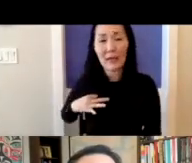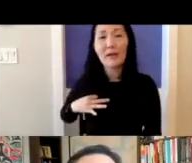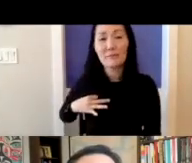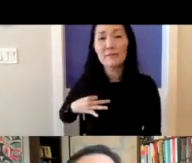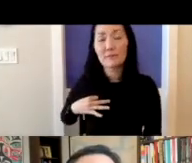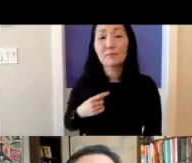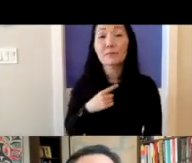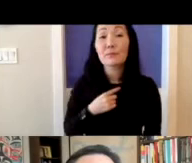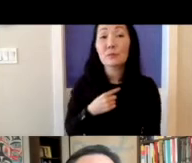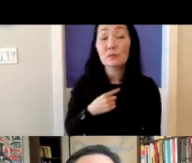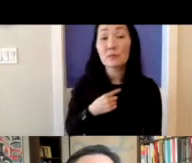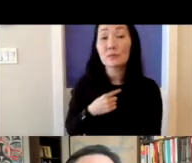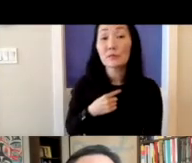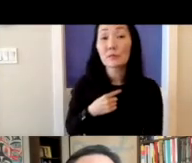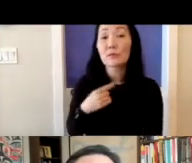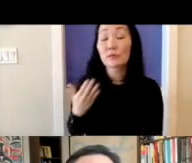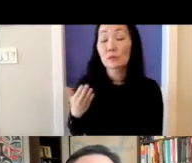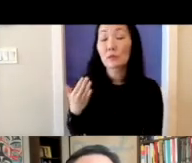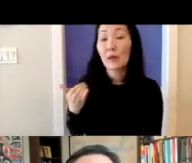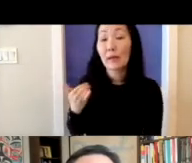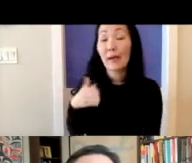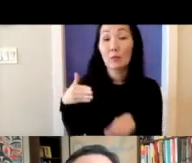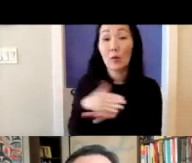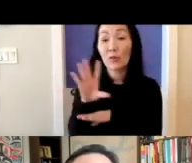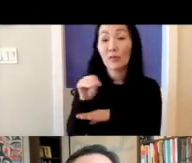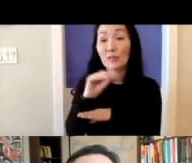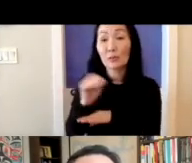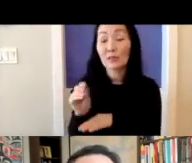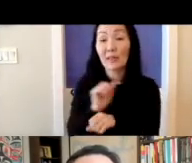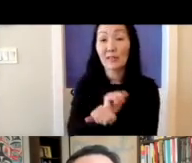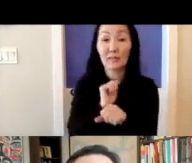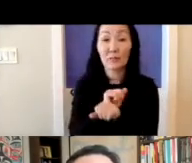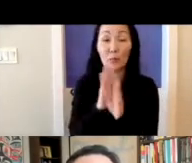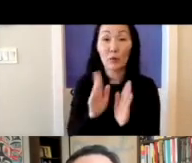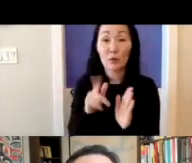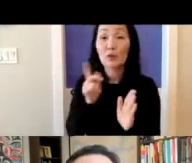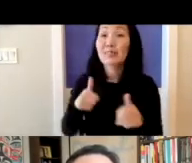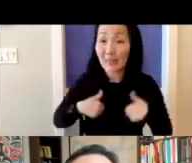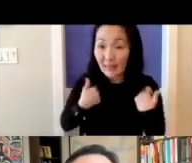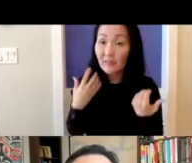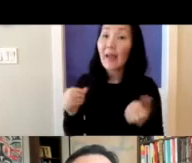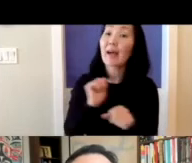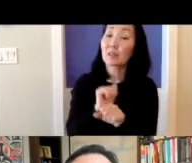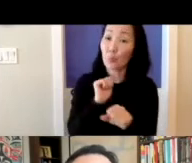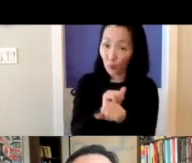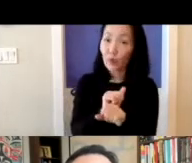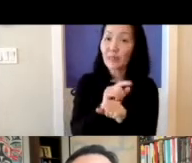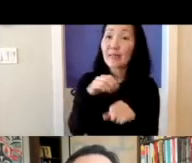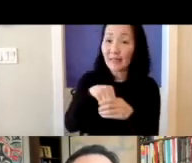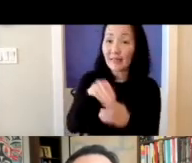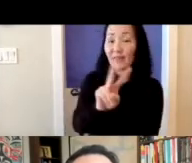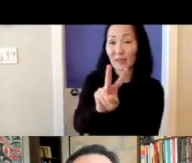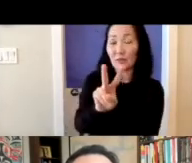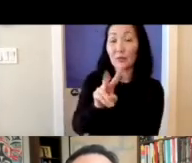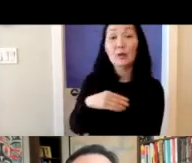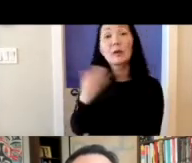over 50% of the workers in the city of Vancouver live and work in the city of Vancouver, whereas 46% of the